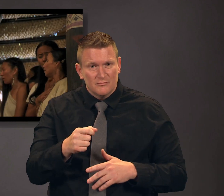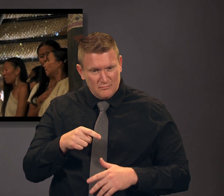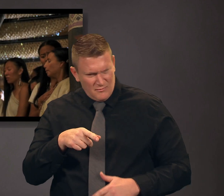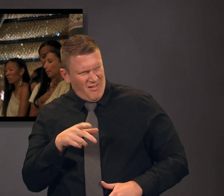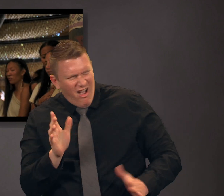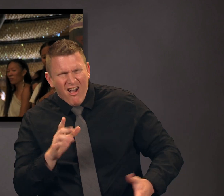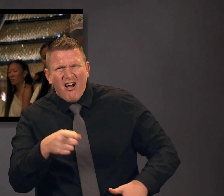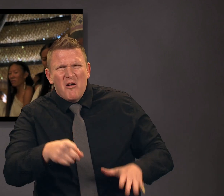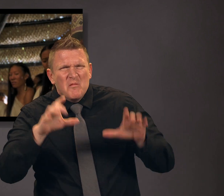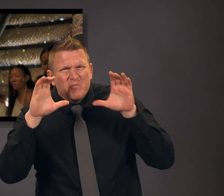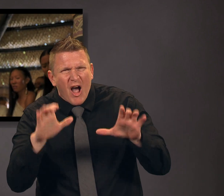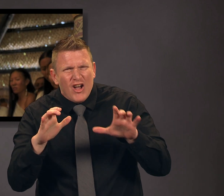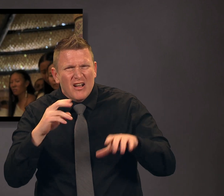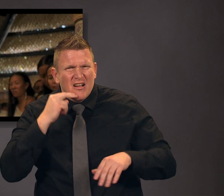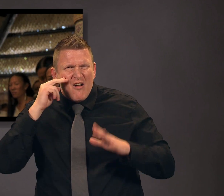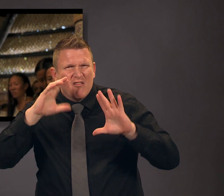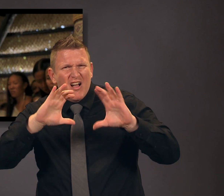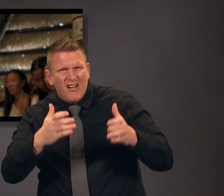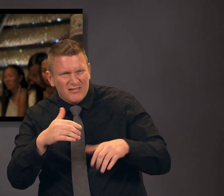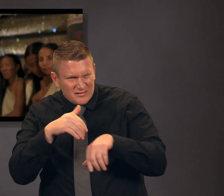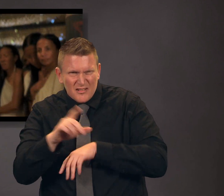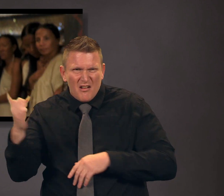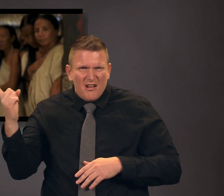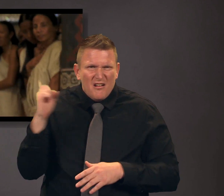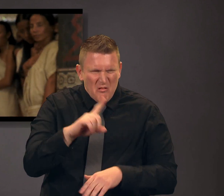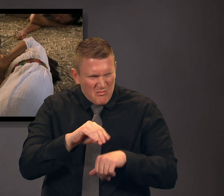to torment us.